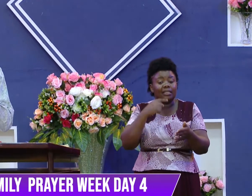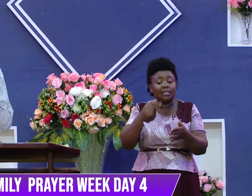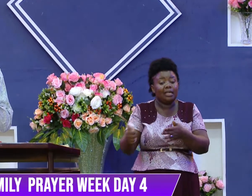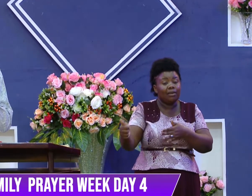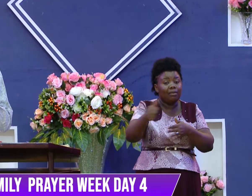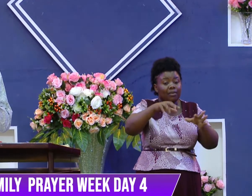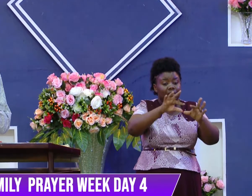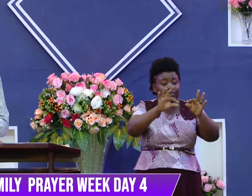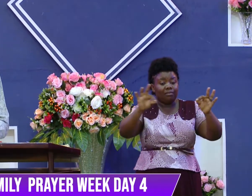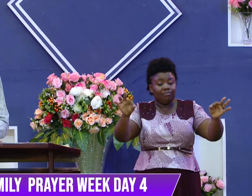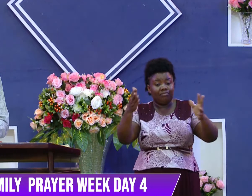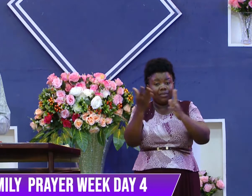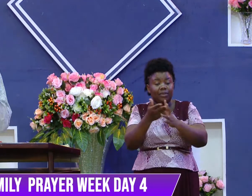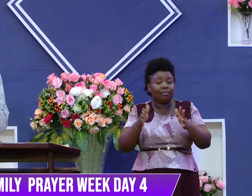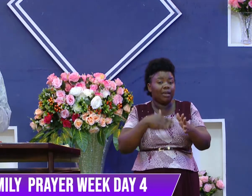8?